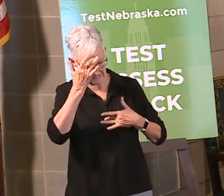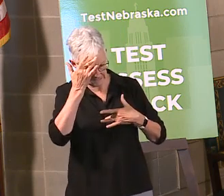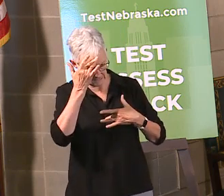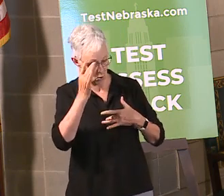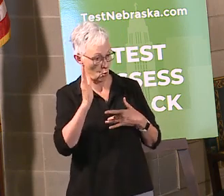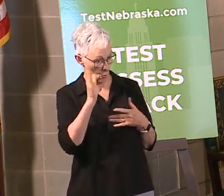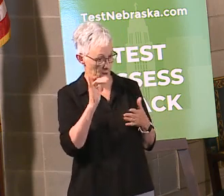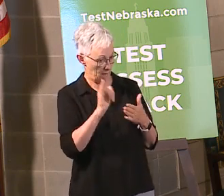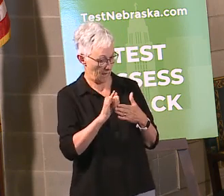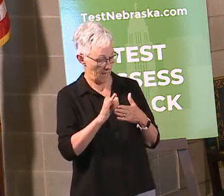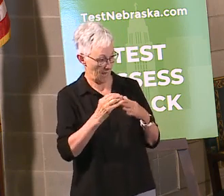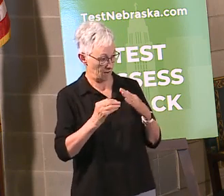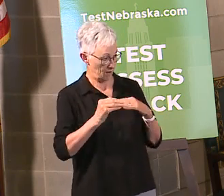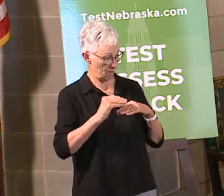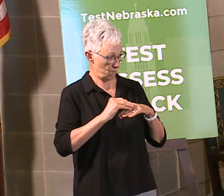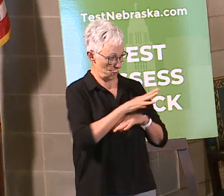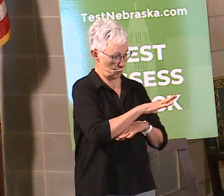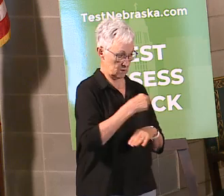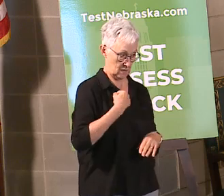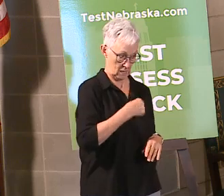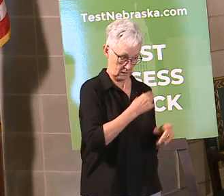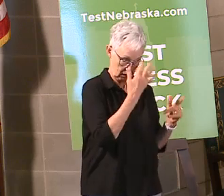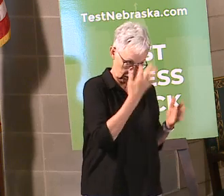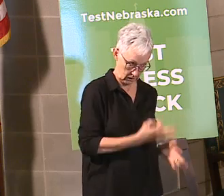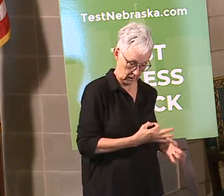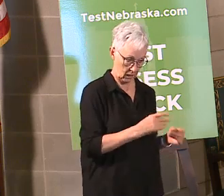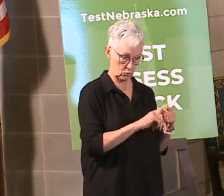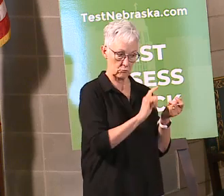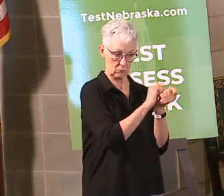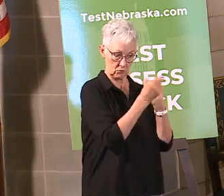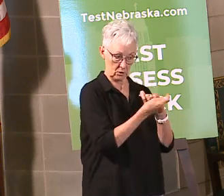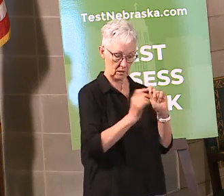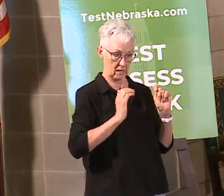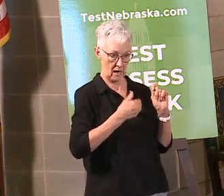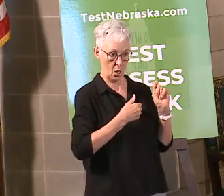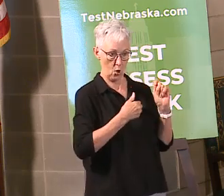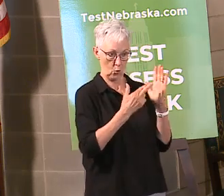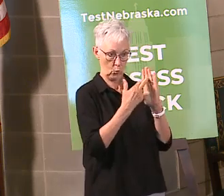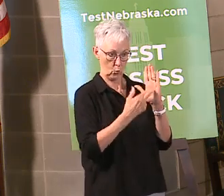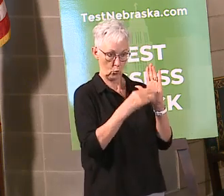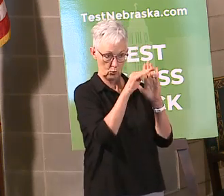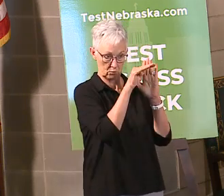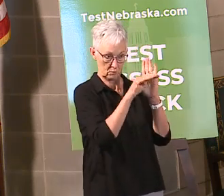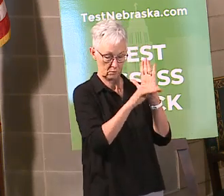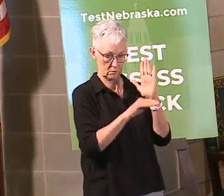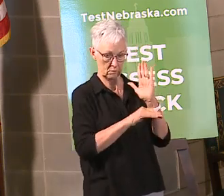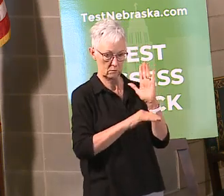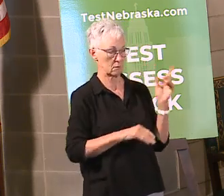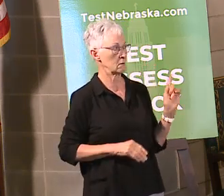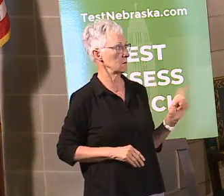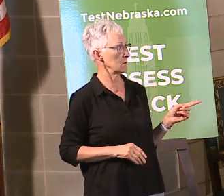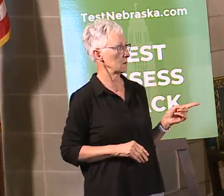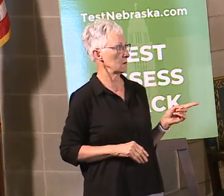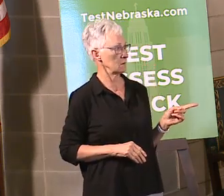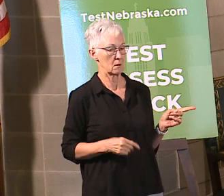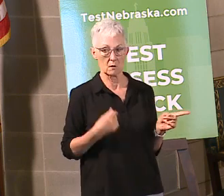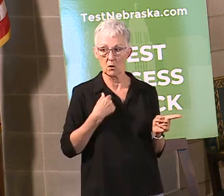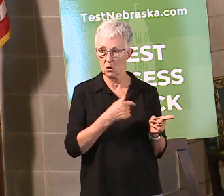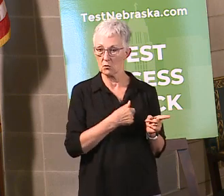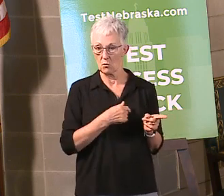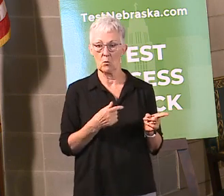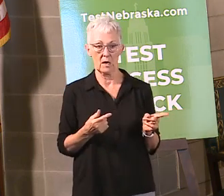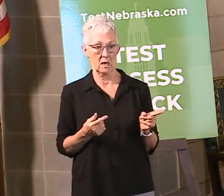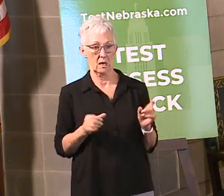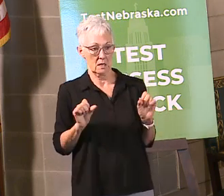restrictions? And I think, again, one of the things you got to remember is we can change how many cases we get by doing more testing, right? The